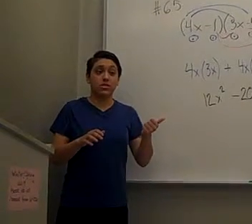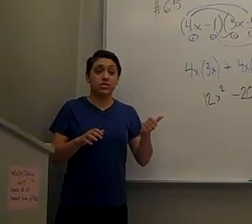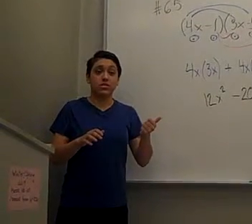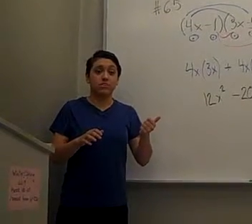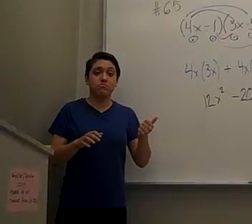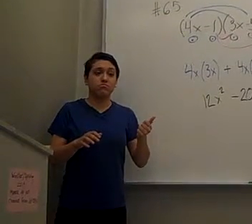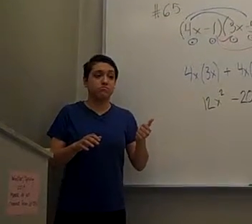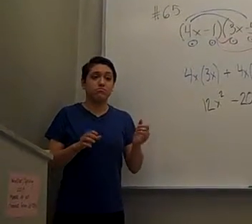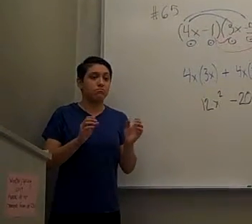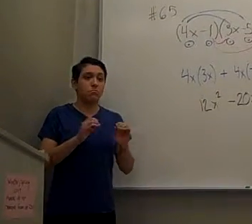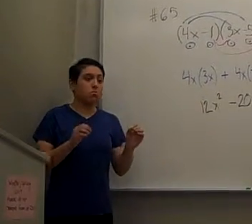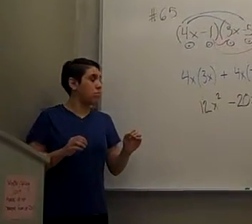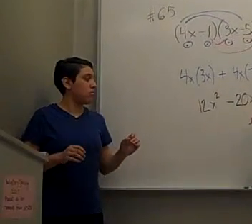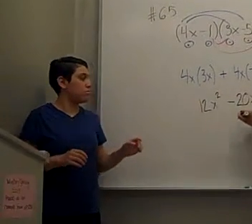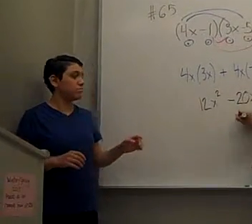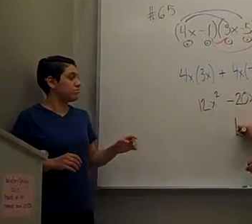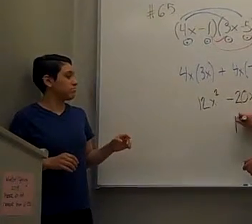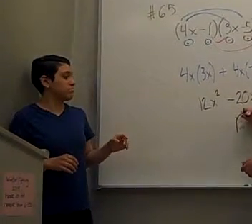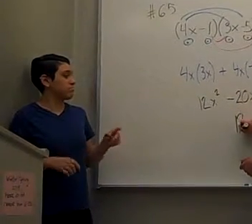to do. So I got